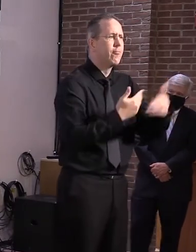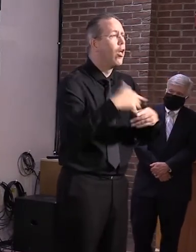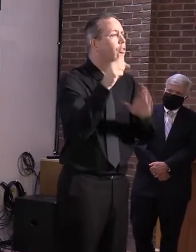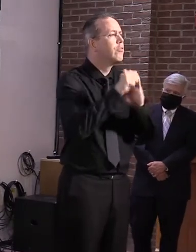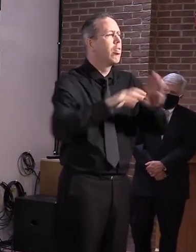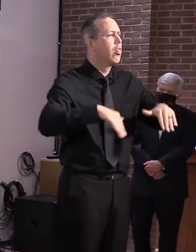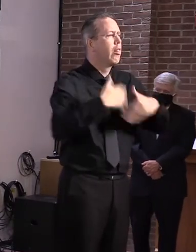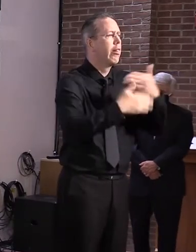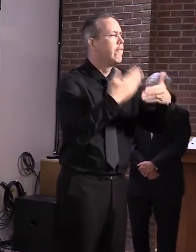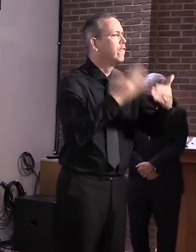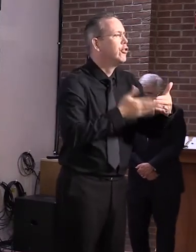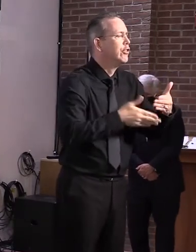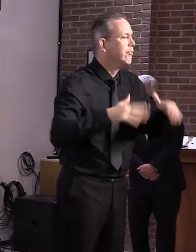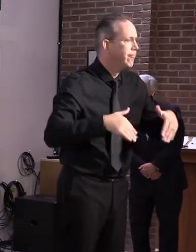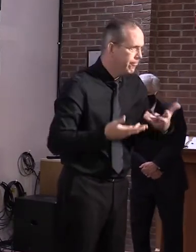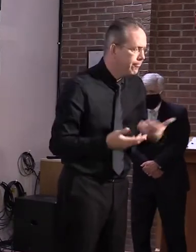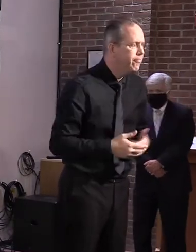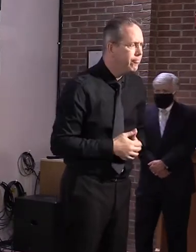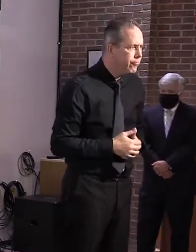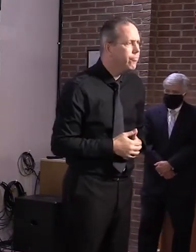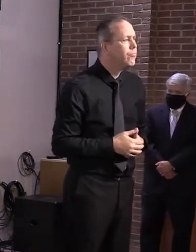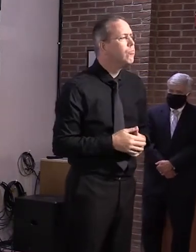and juniors, man, they want to get to the workforce.